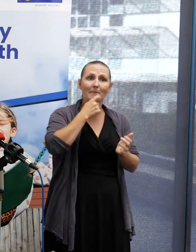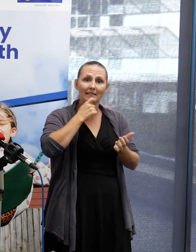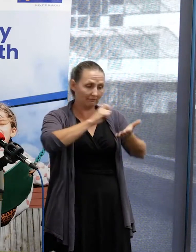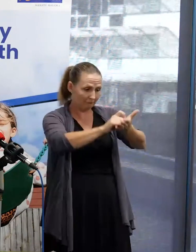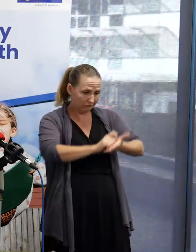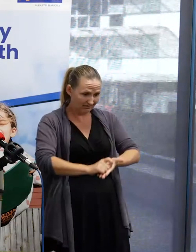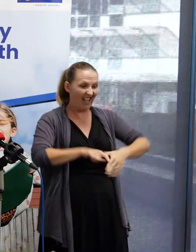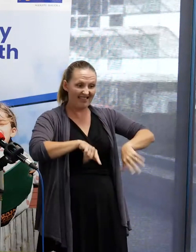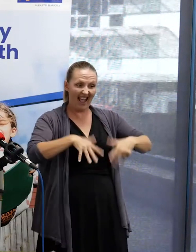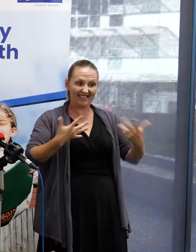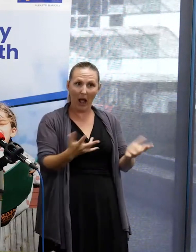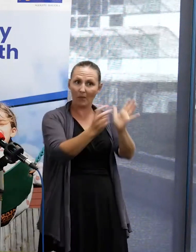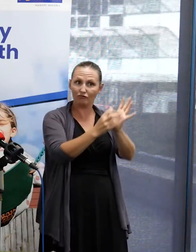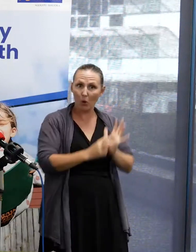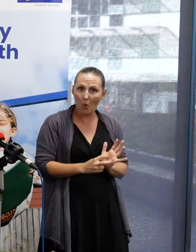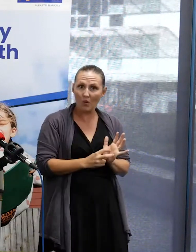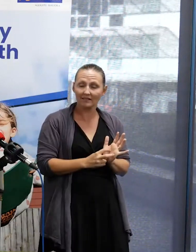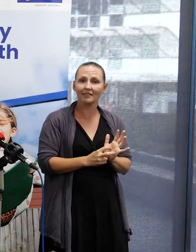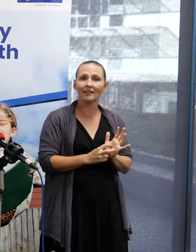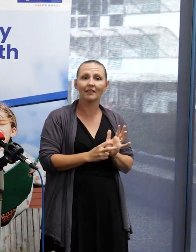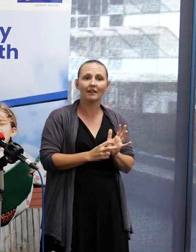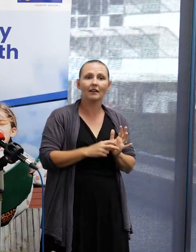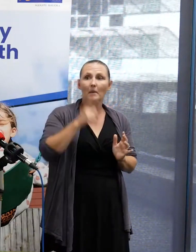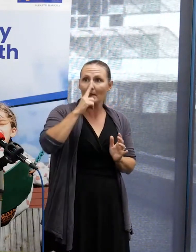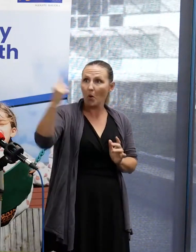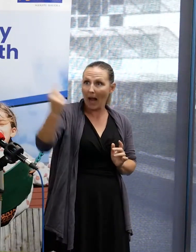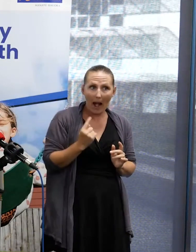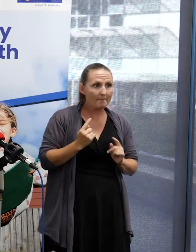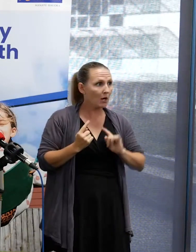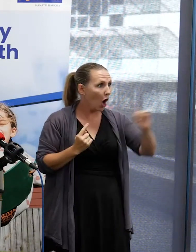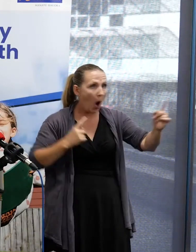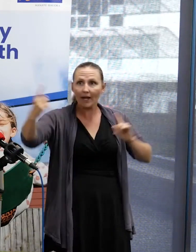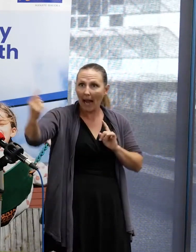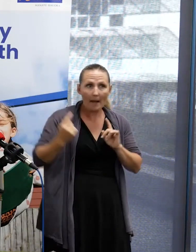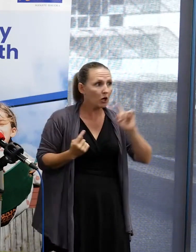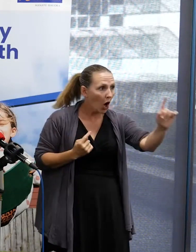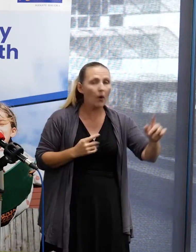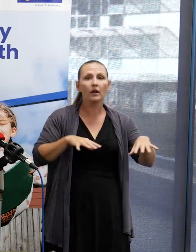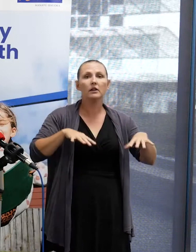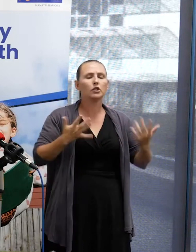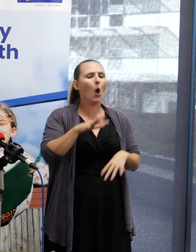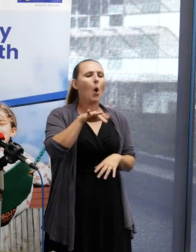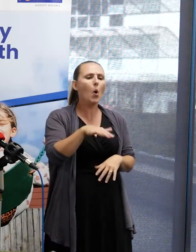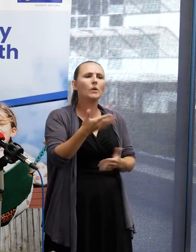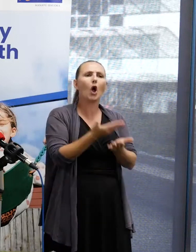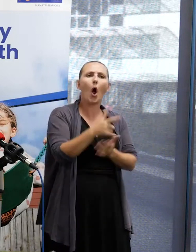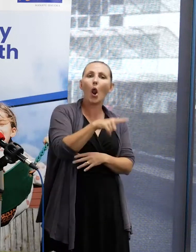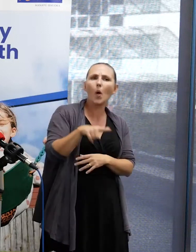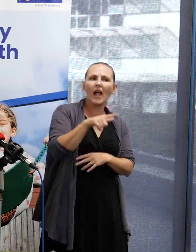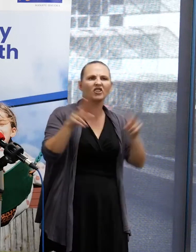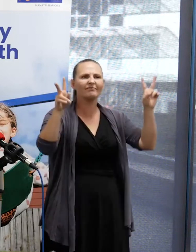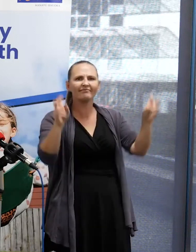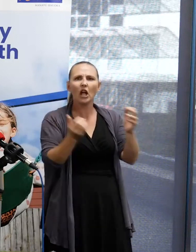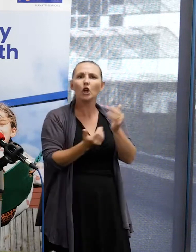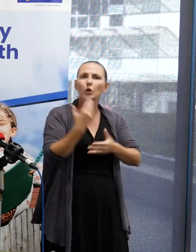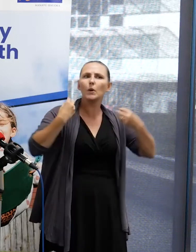and keeping account of movement in and out of the facilities. So Who's on Location is a software where you essentially sign